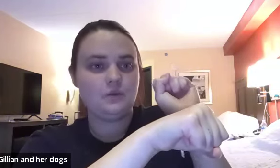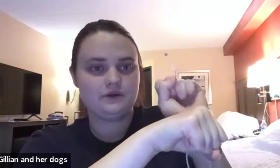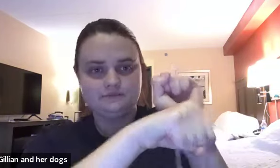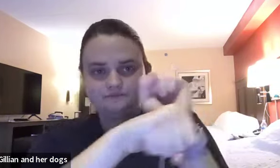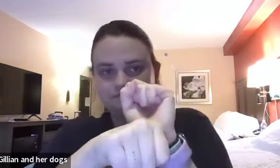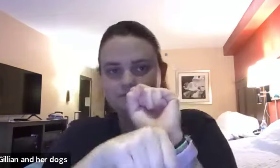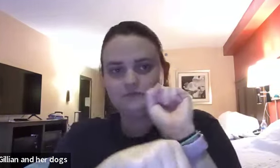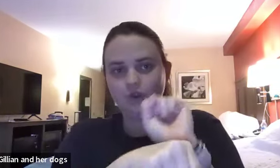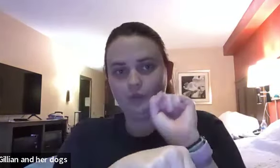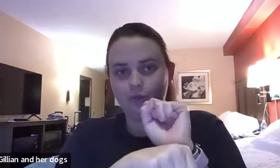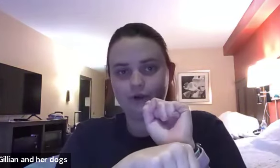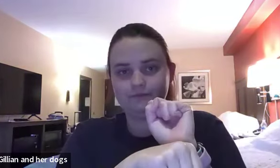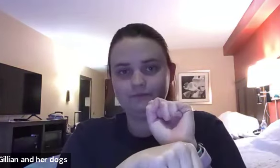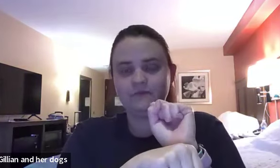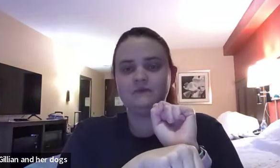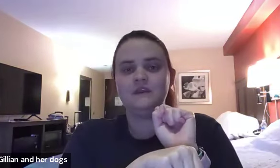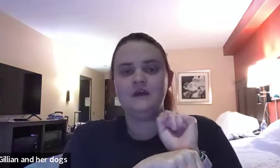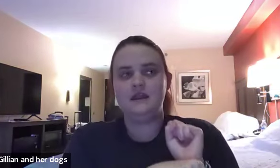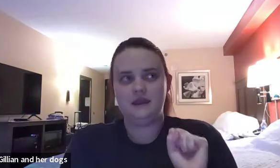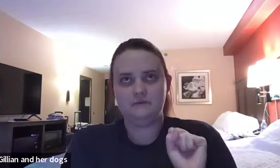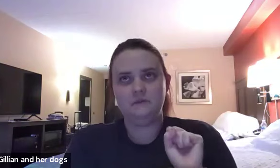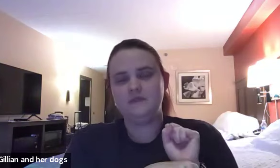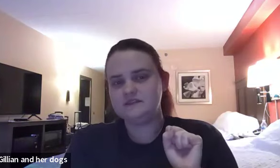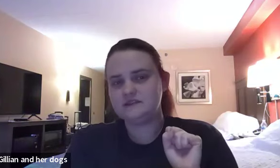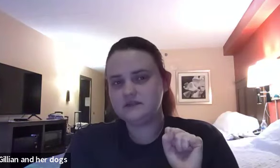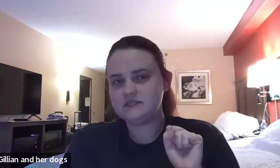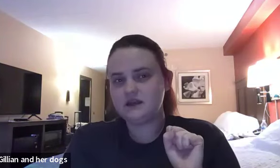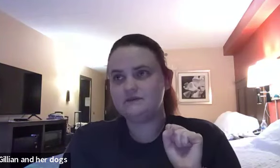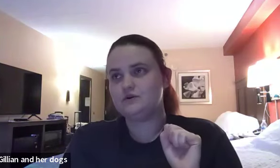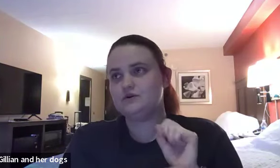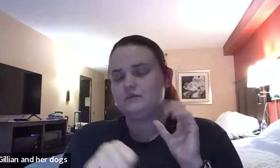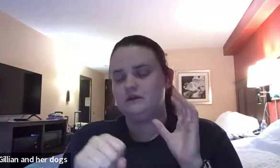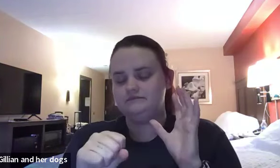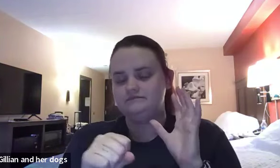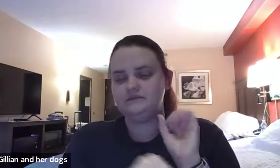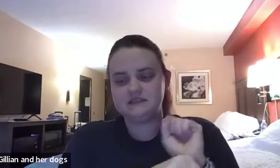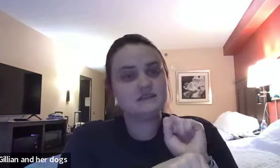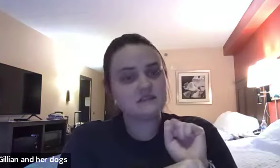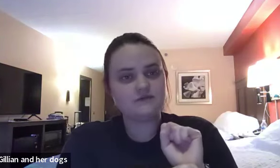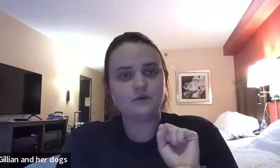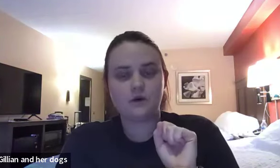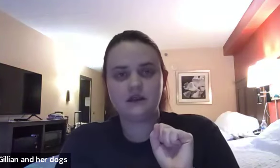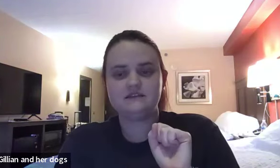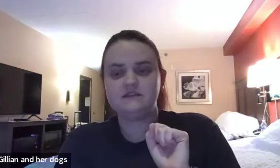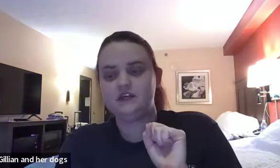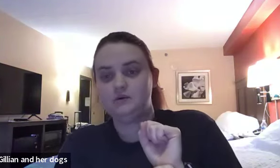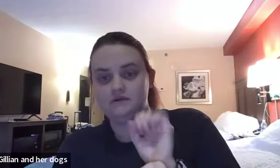work, work. Now, this can be the sign for, well, this is the sign for work as in like you have a